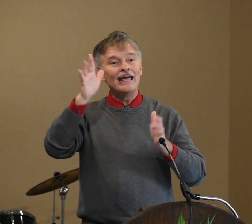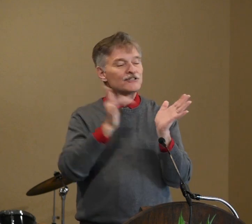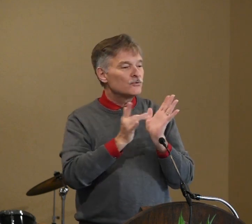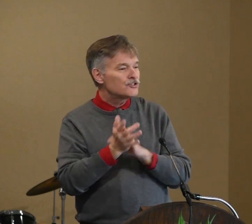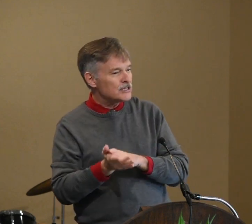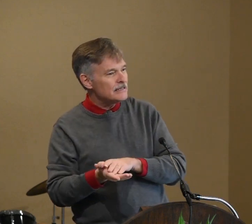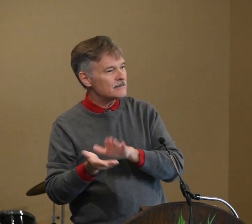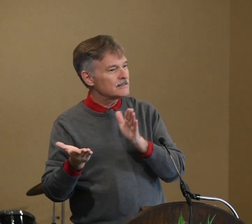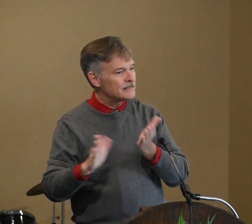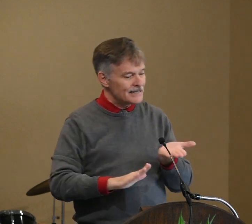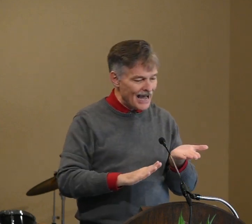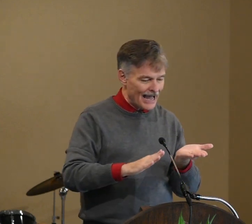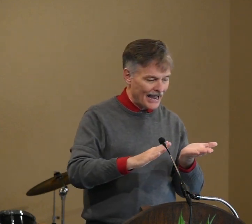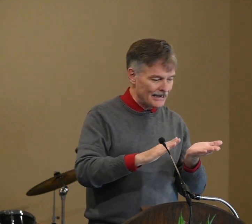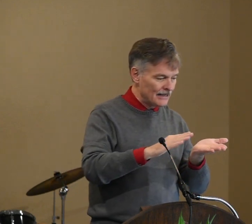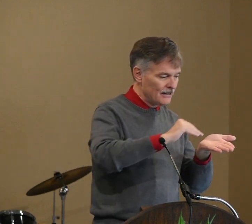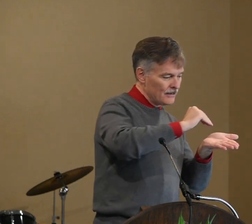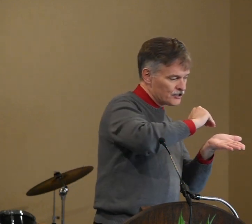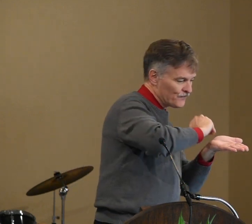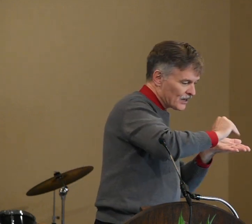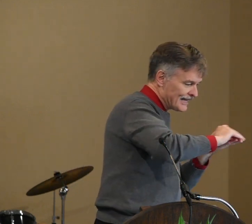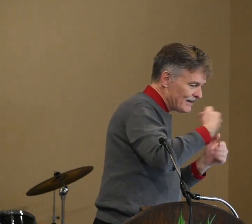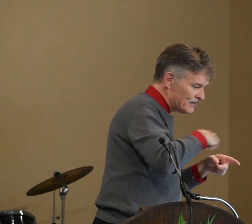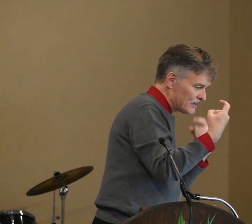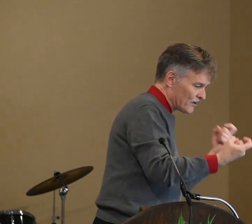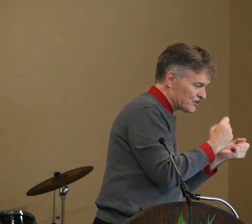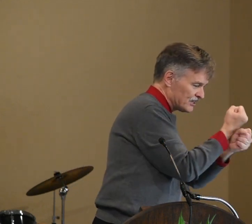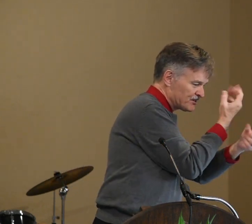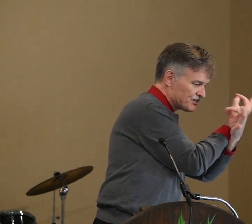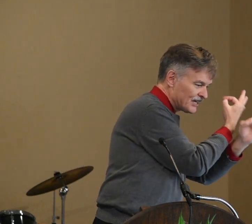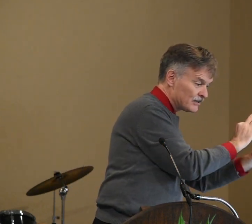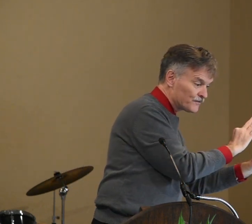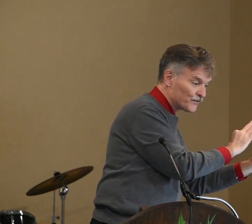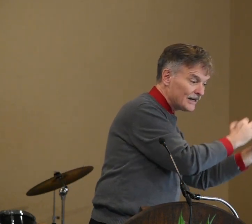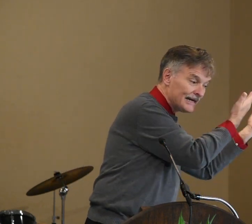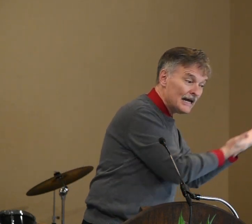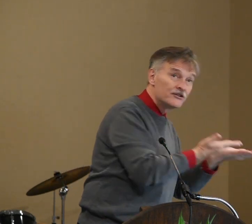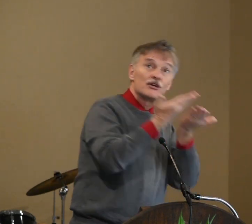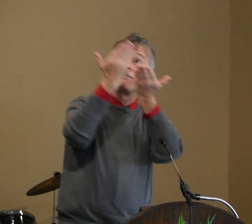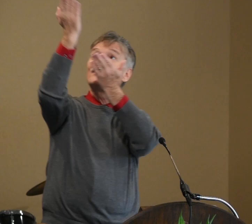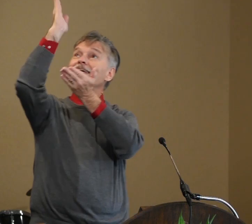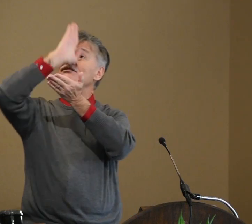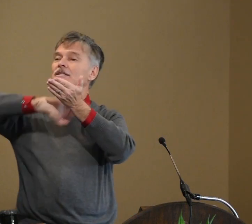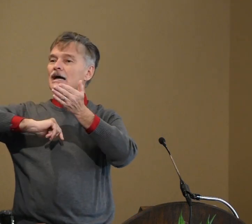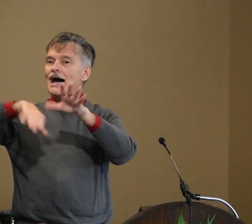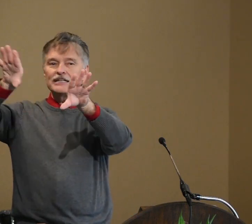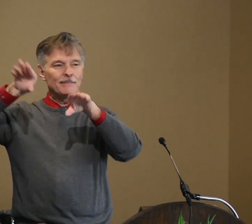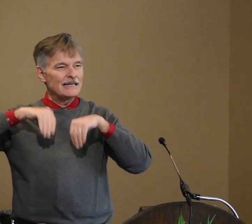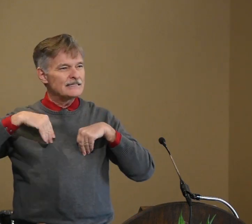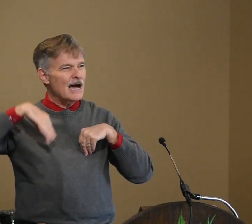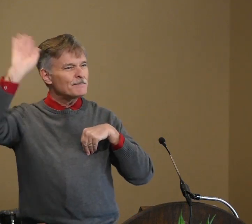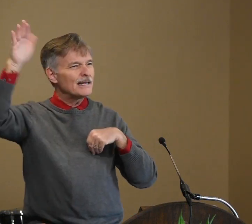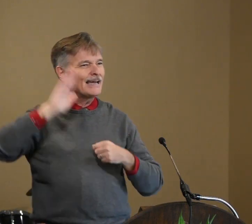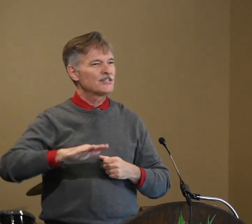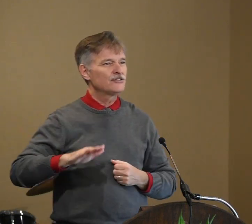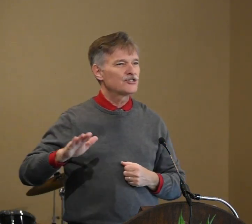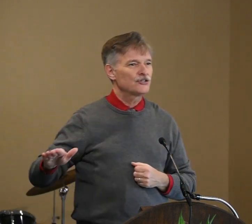So Jesus died to forgive us of our sins, to set us free, to bring us to God, to be adopted as his